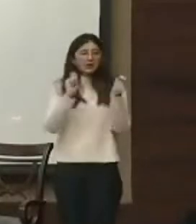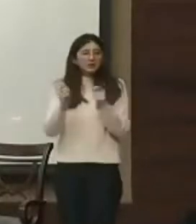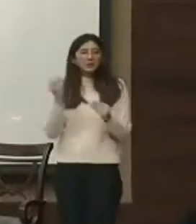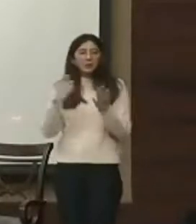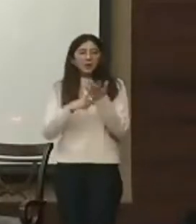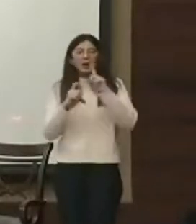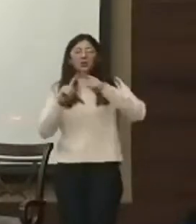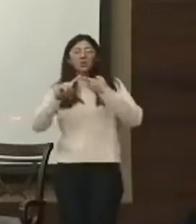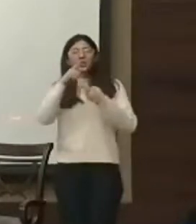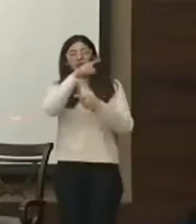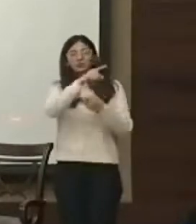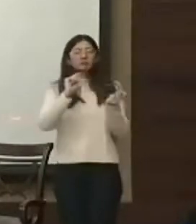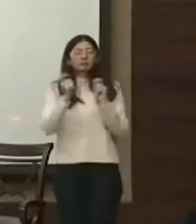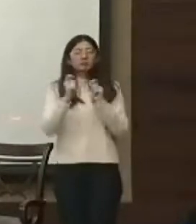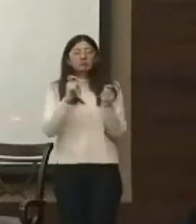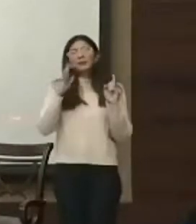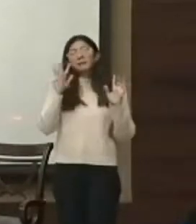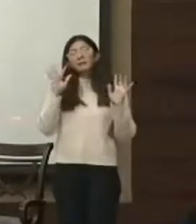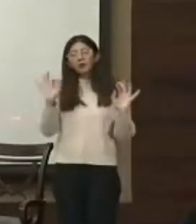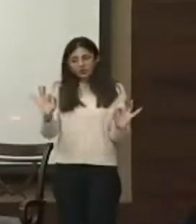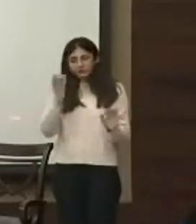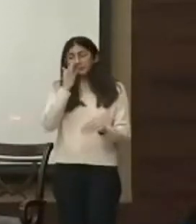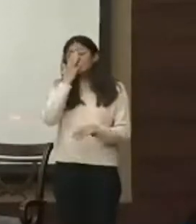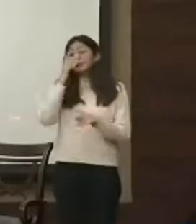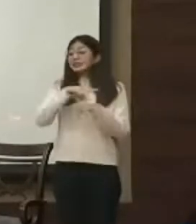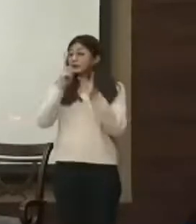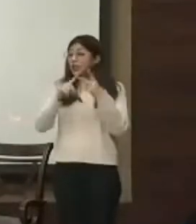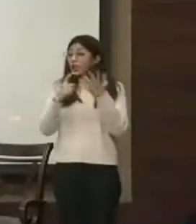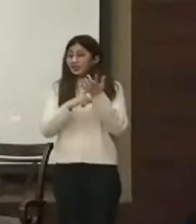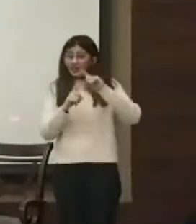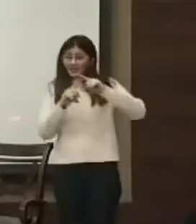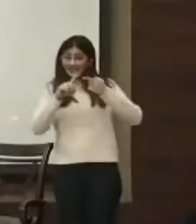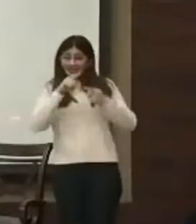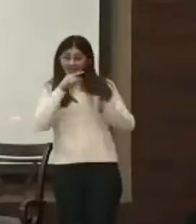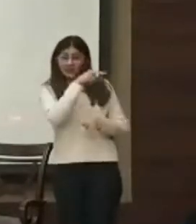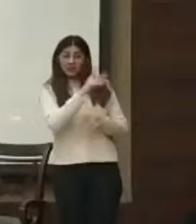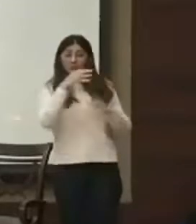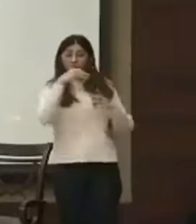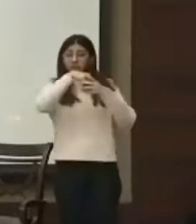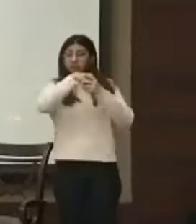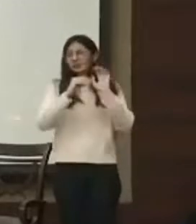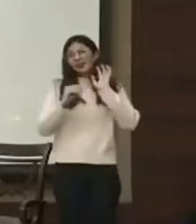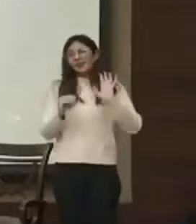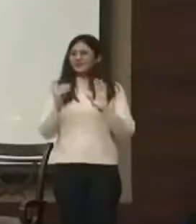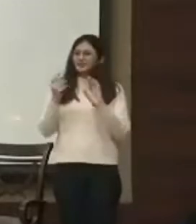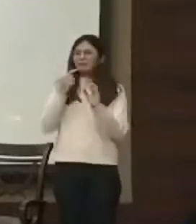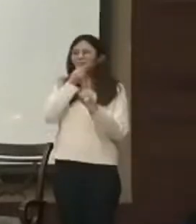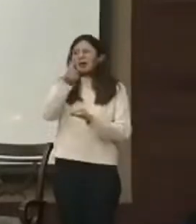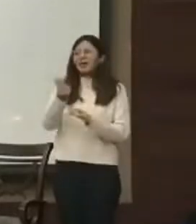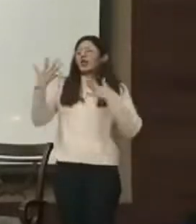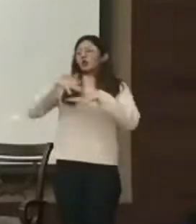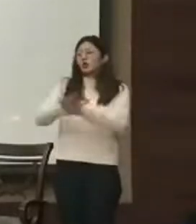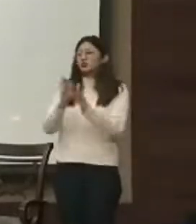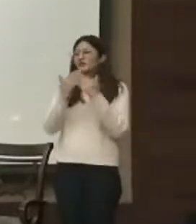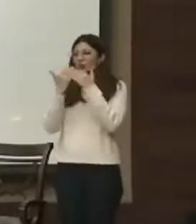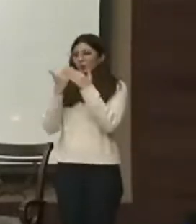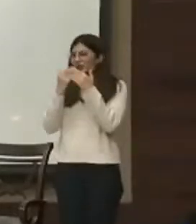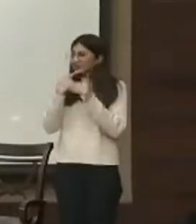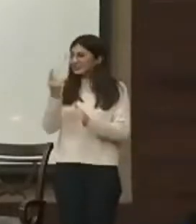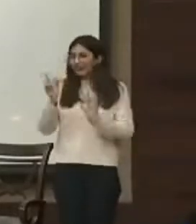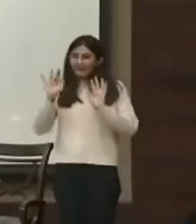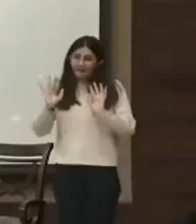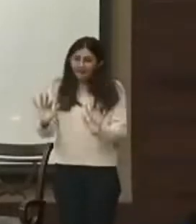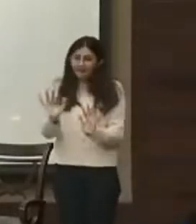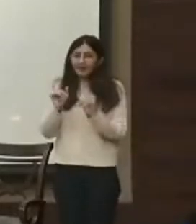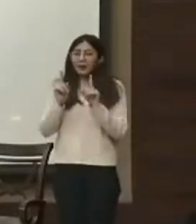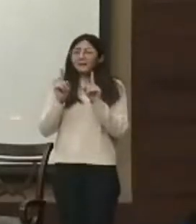that. The other thing about the RTE Act is also that even though it has a definition of inclusive education,